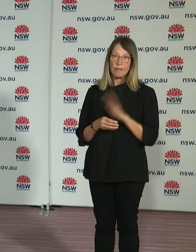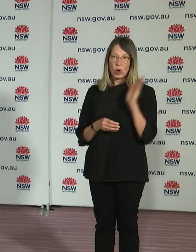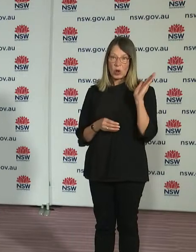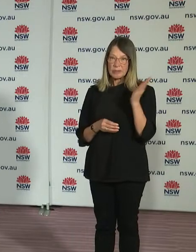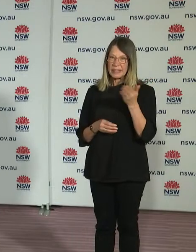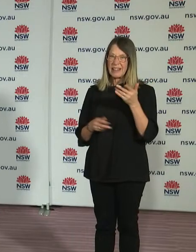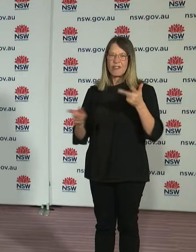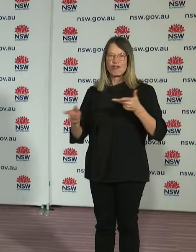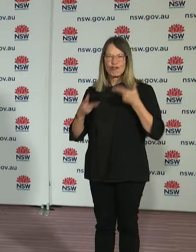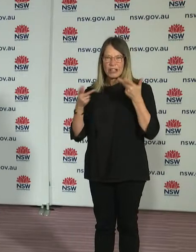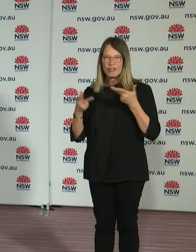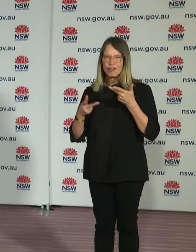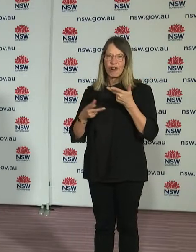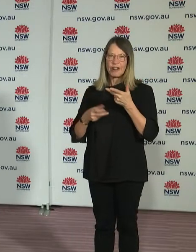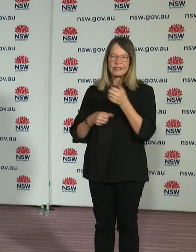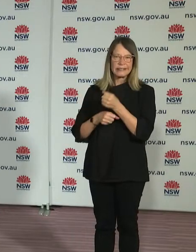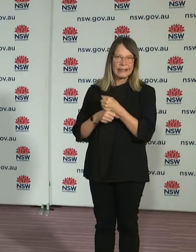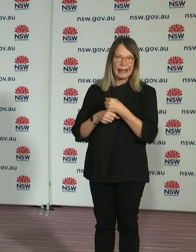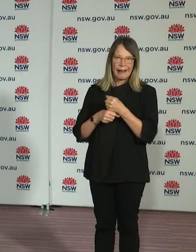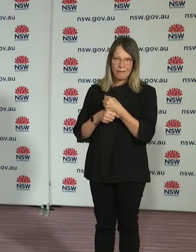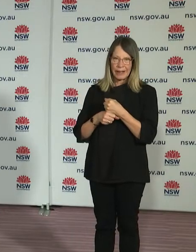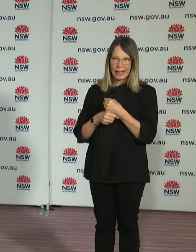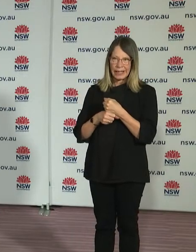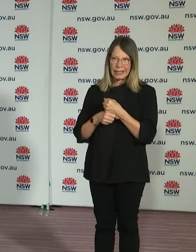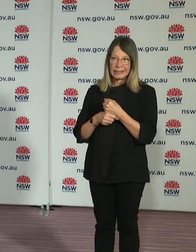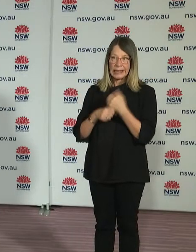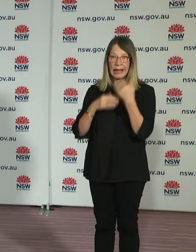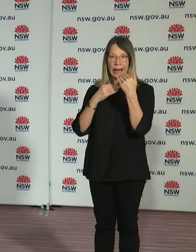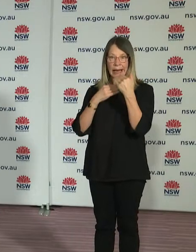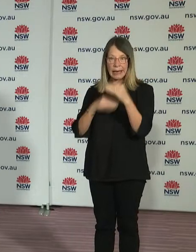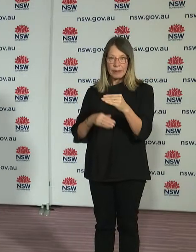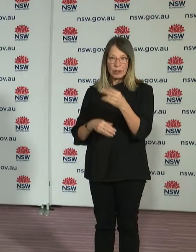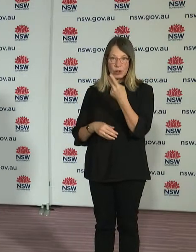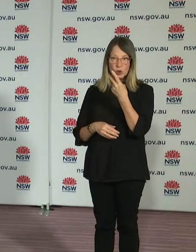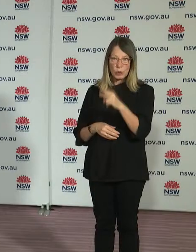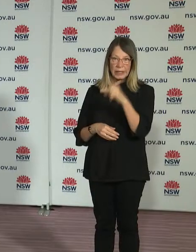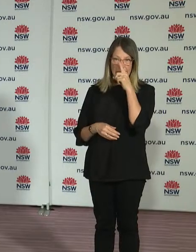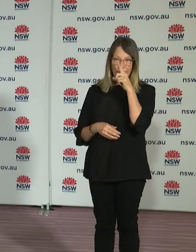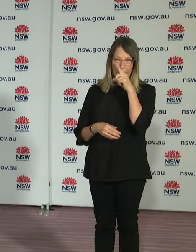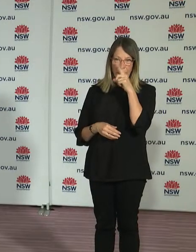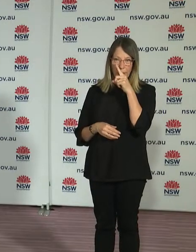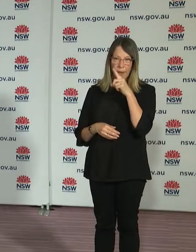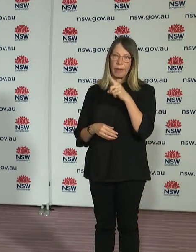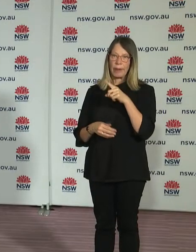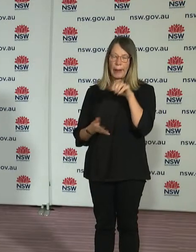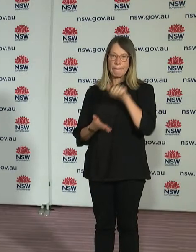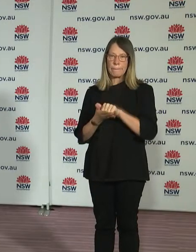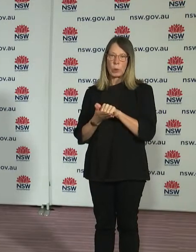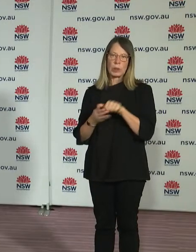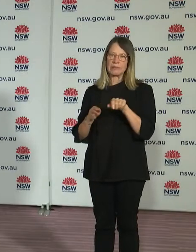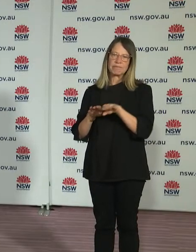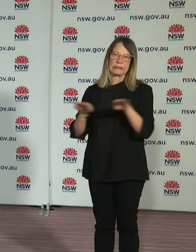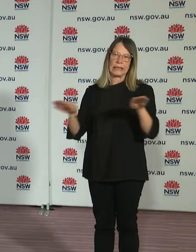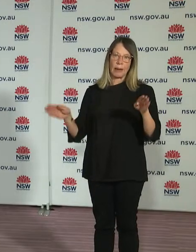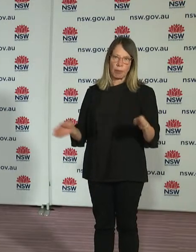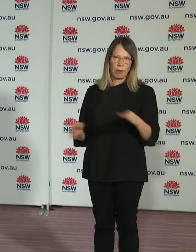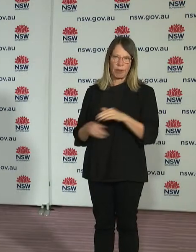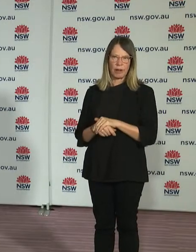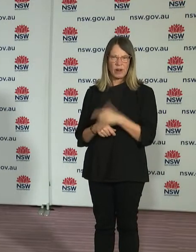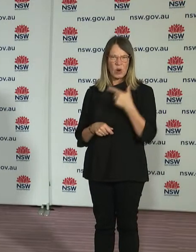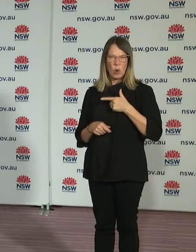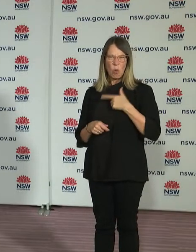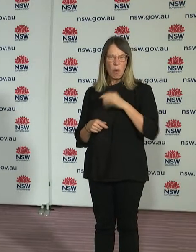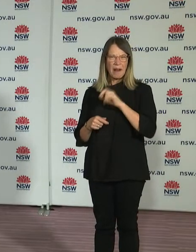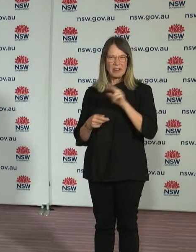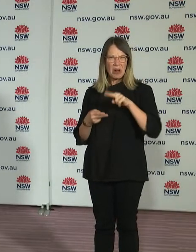want outdoors. Why can't more than 20 people in the one group book at a table at a COVID-safe venue? Because